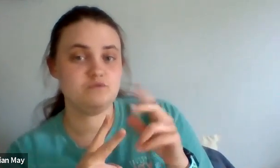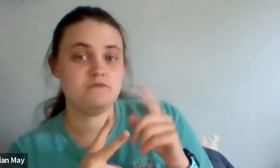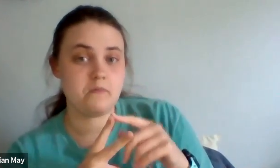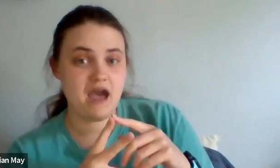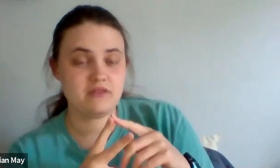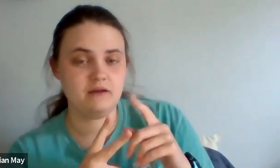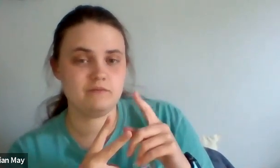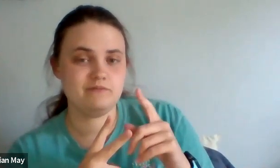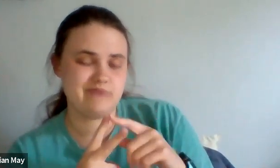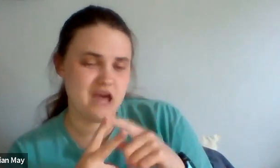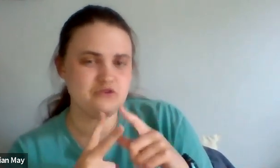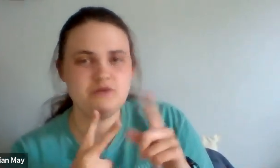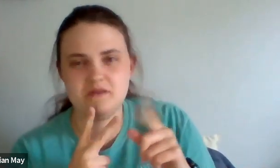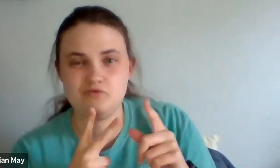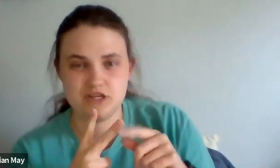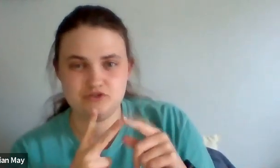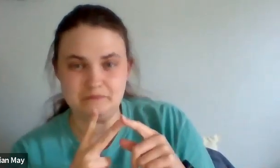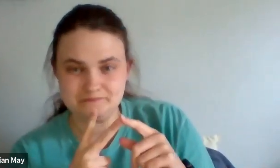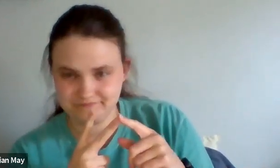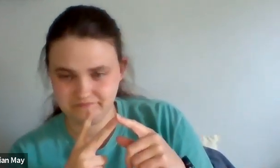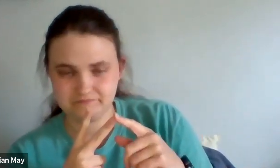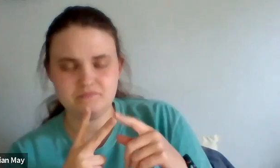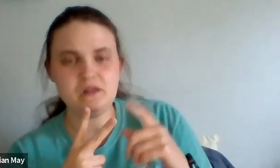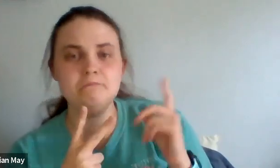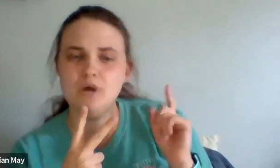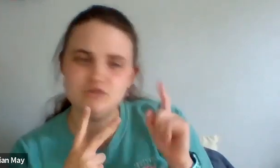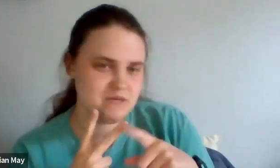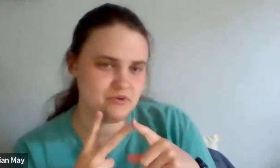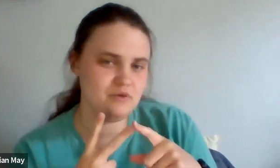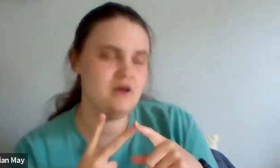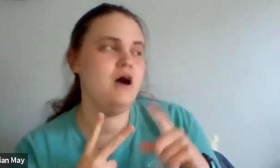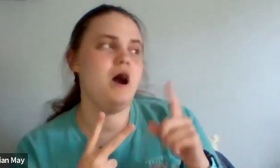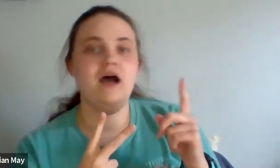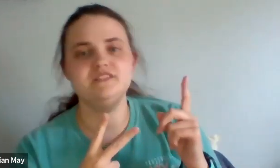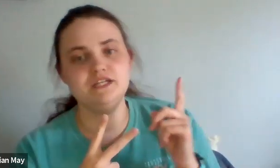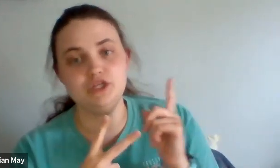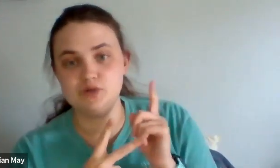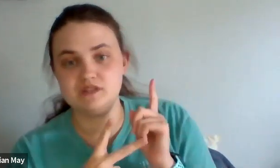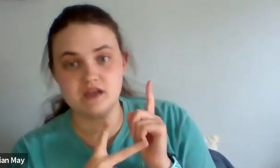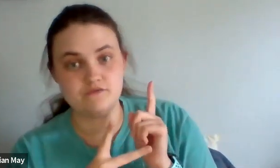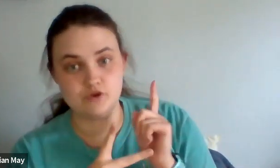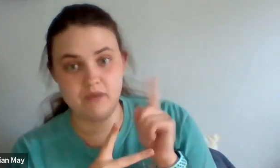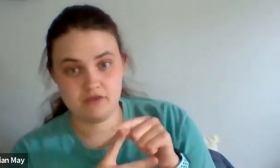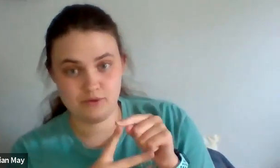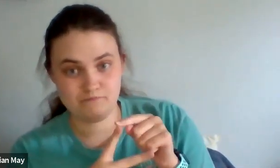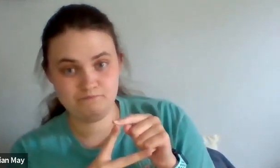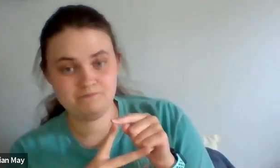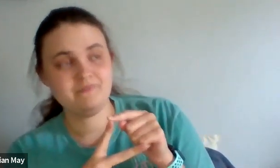one for bathroom and then restroom. Most people I've seen use the sign for bathroom.